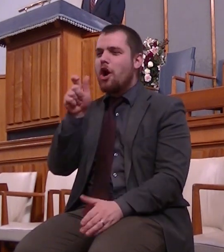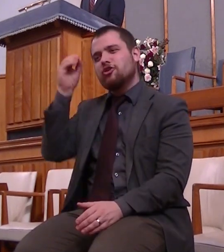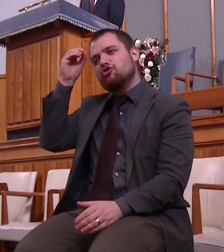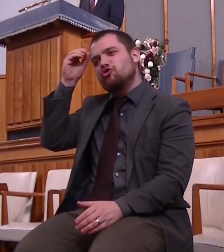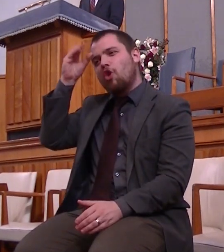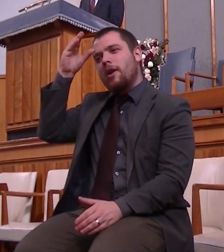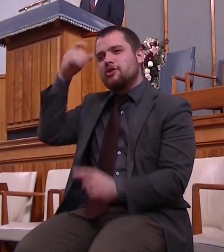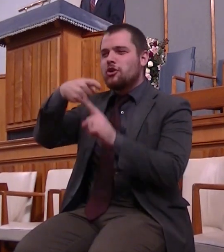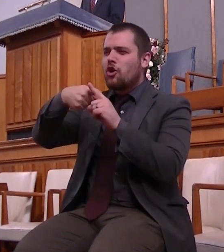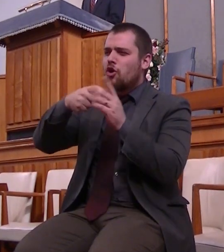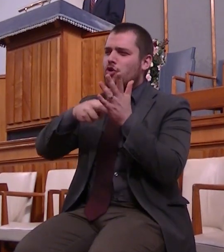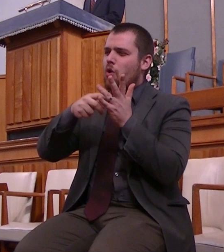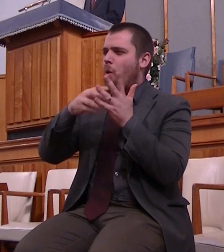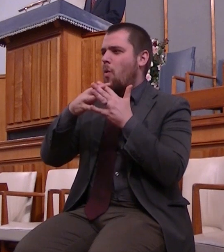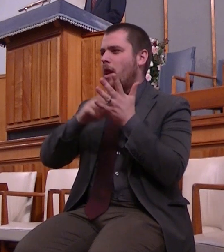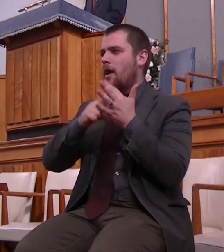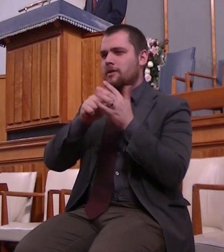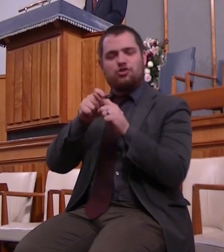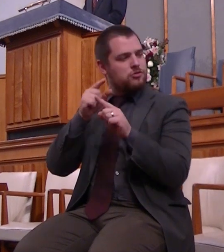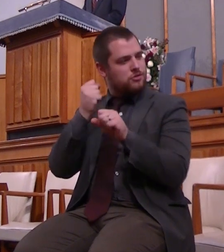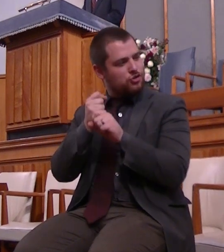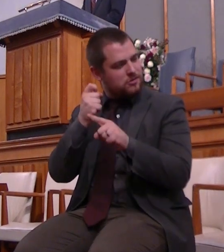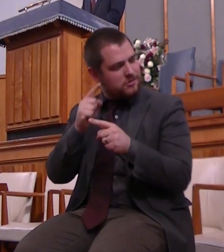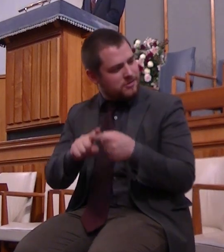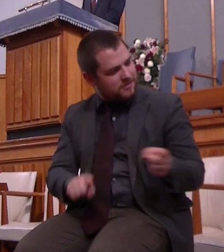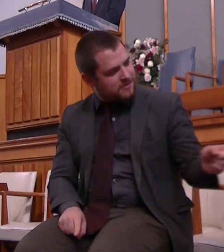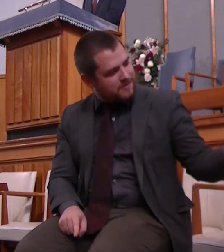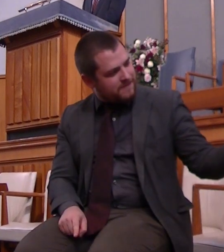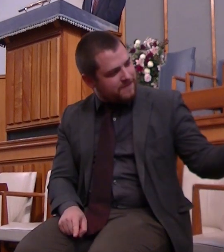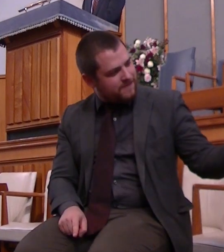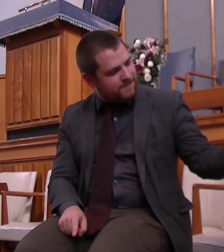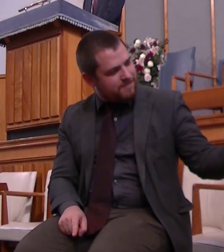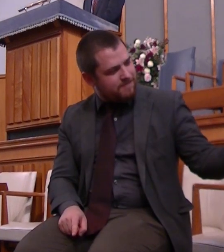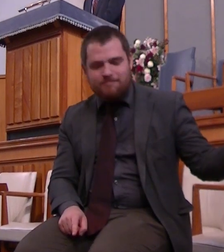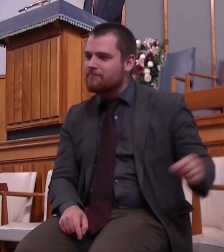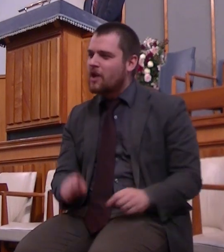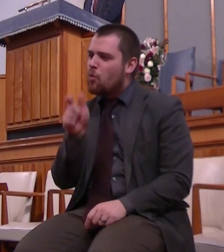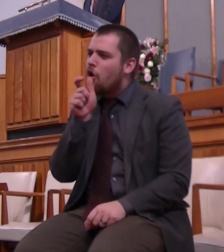It basically means, in Hebrew, observation,